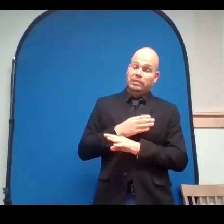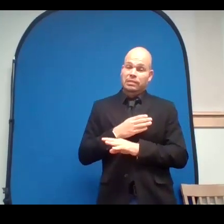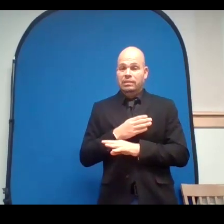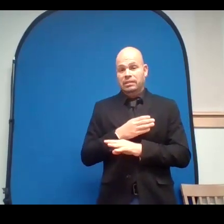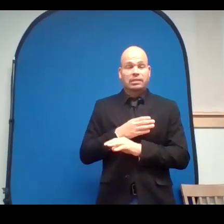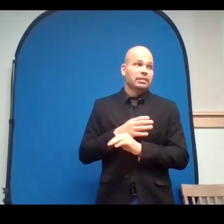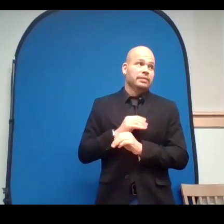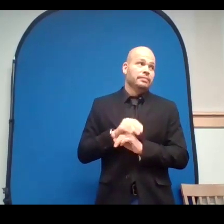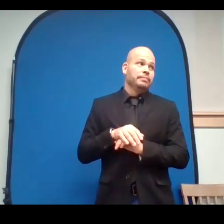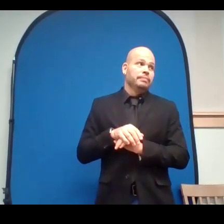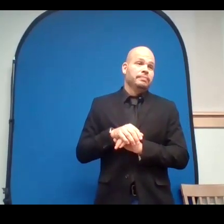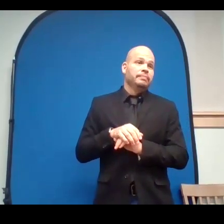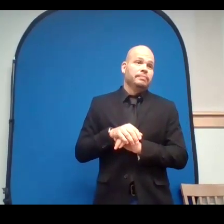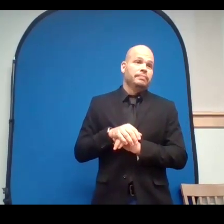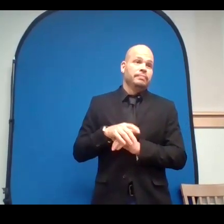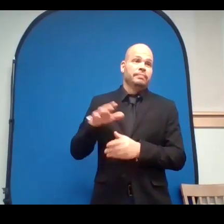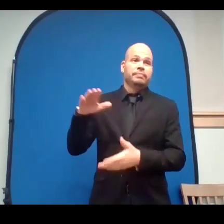that it did lessen it a little bit